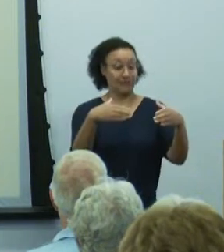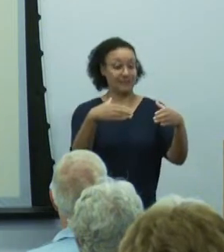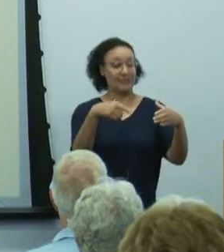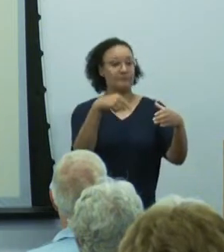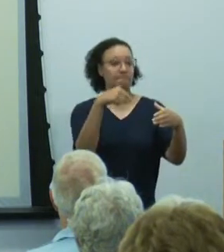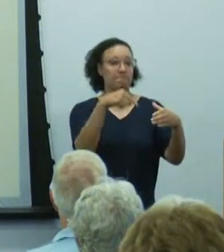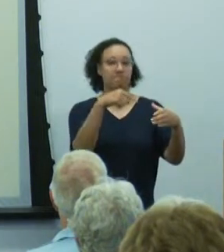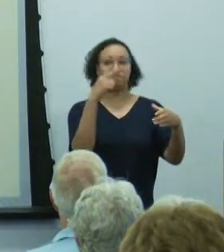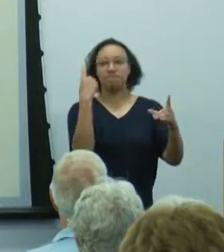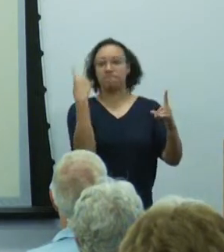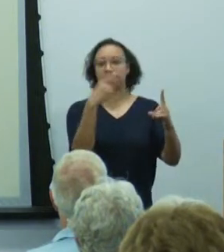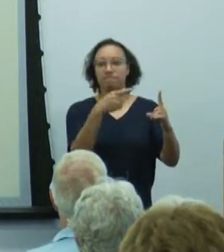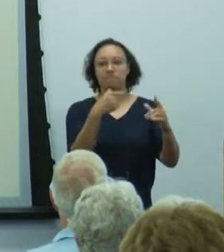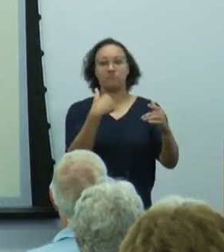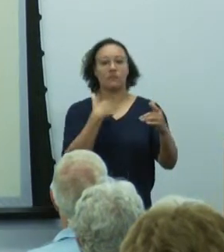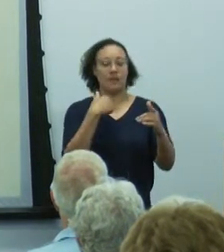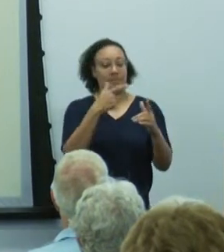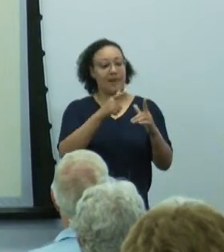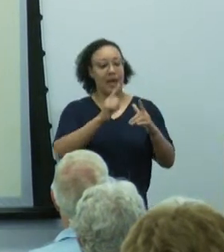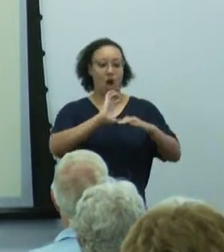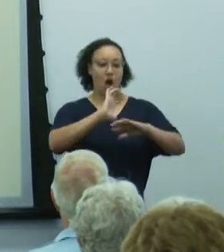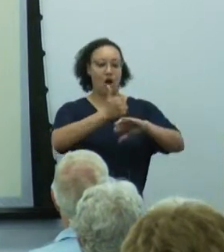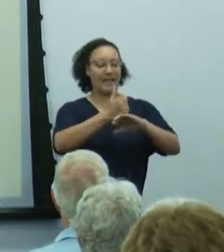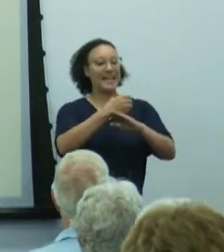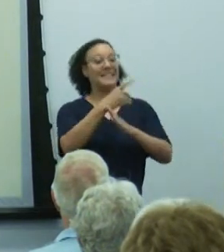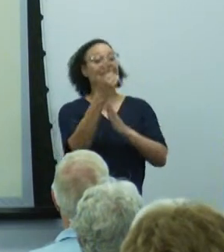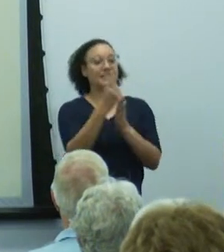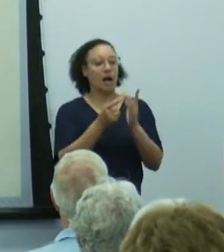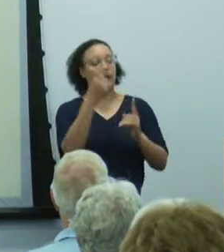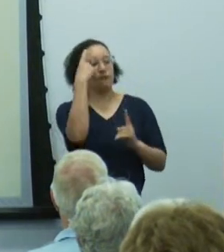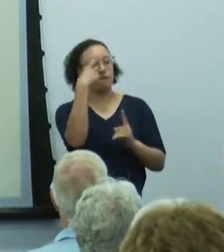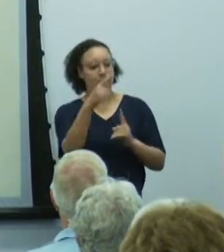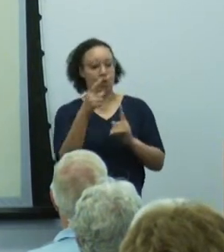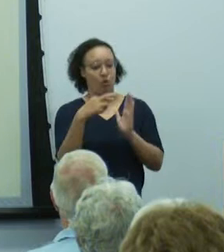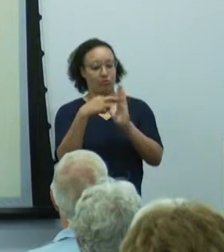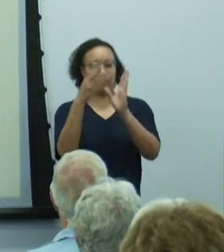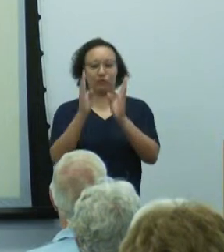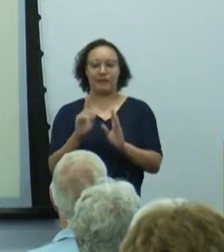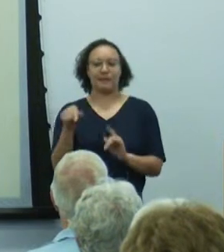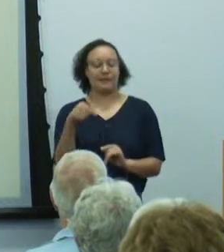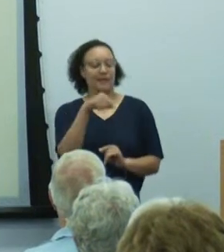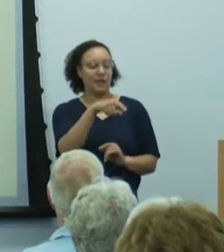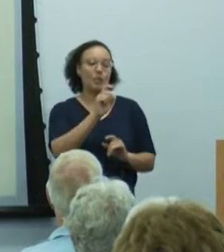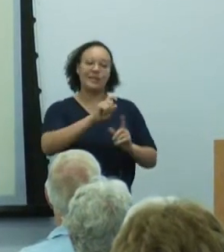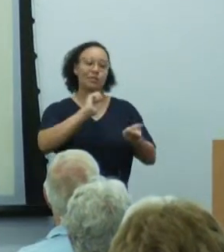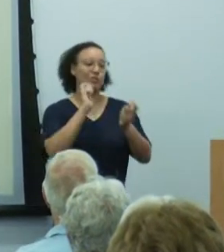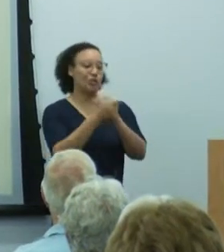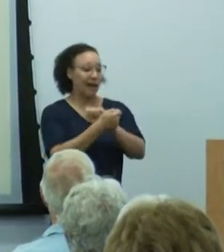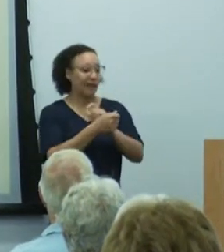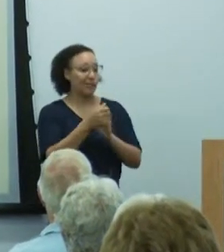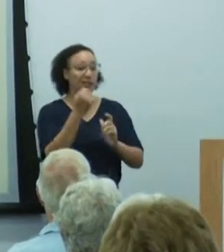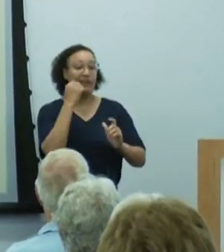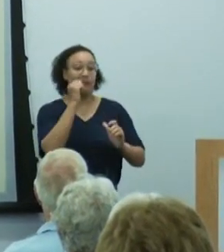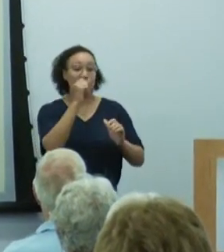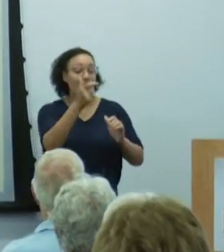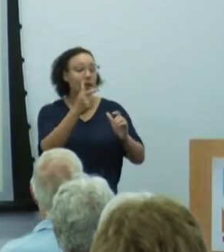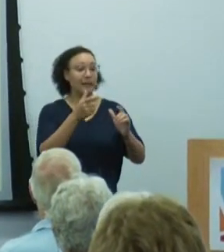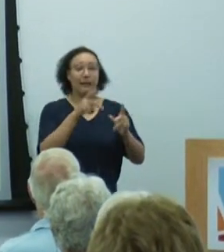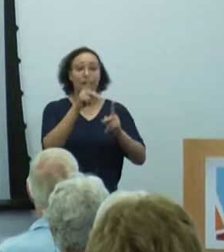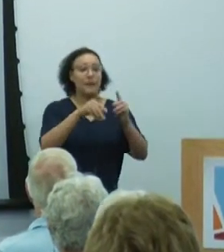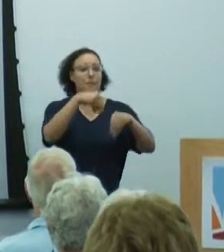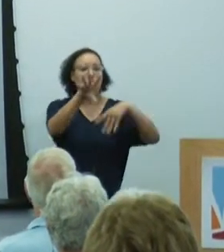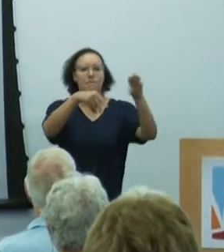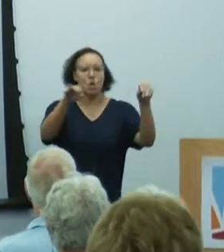designed for representatives will have to change, because otherwise you end up with empty boroughs. That used to be